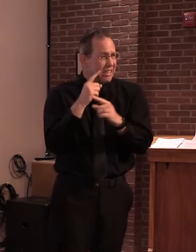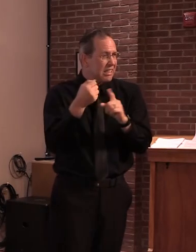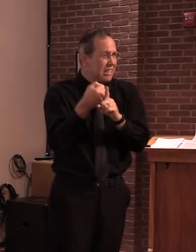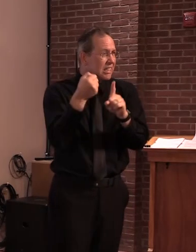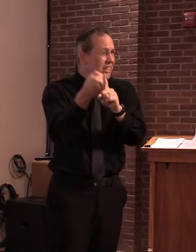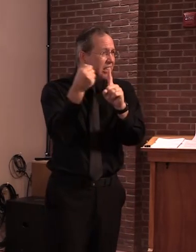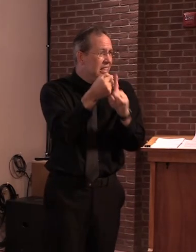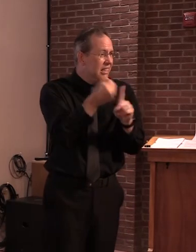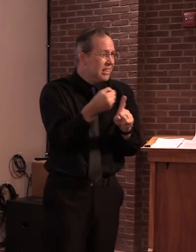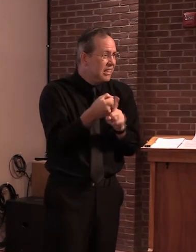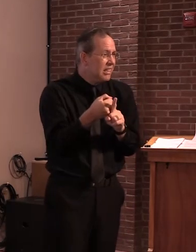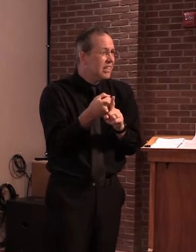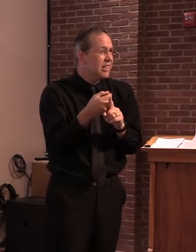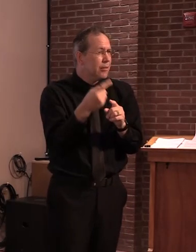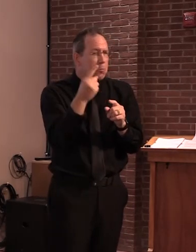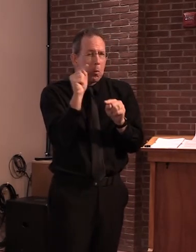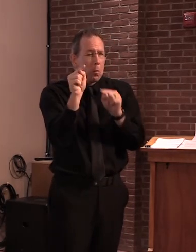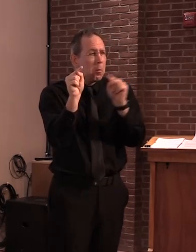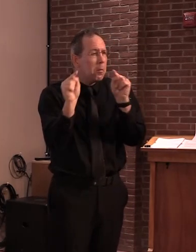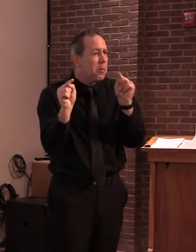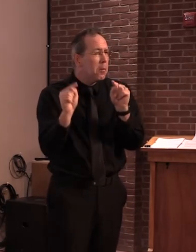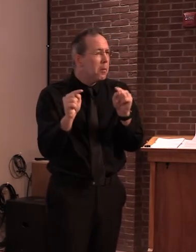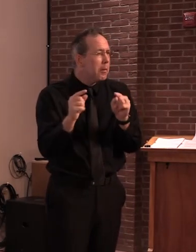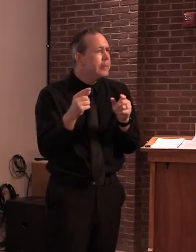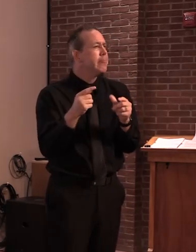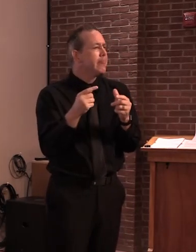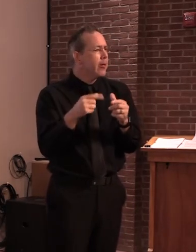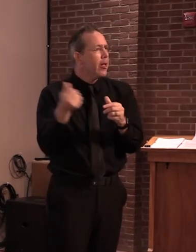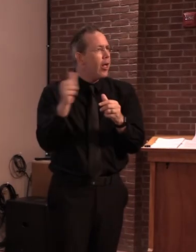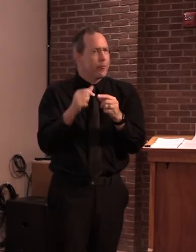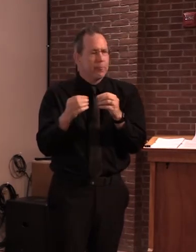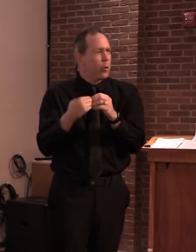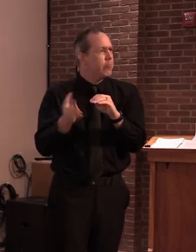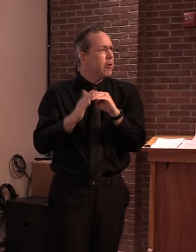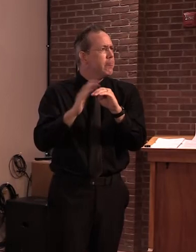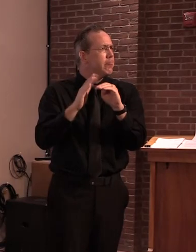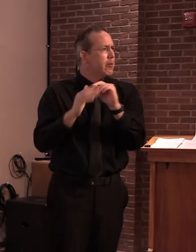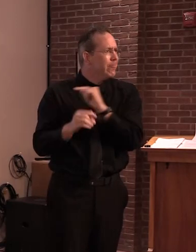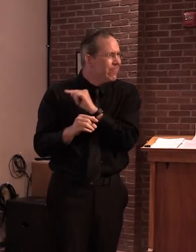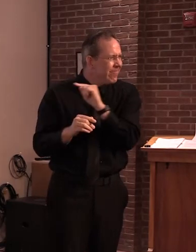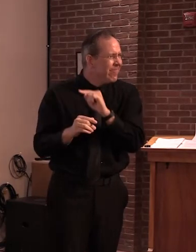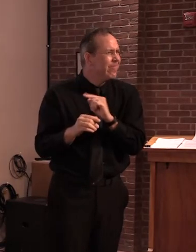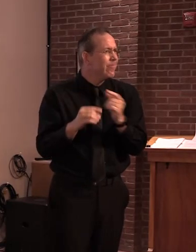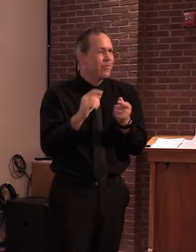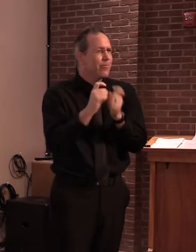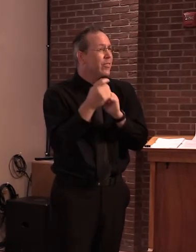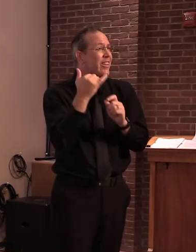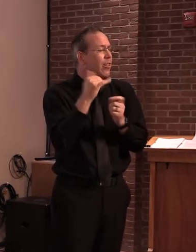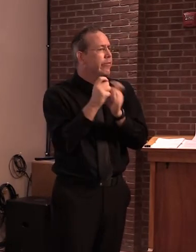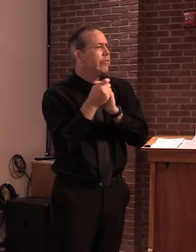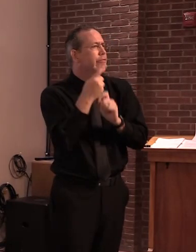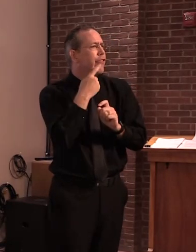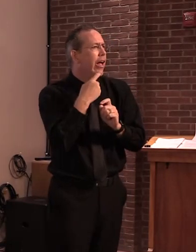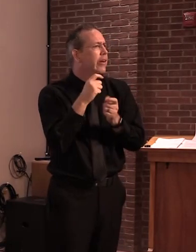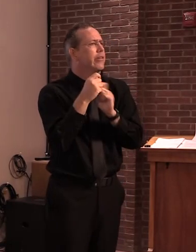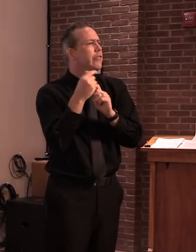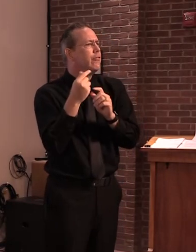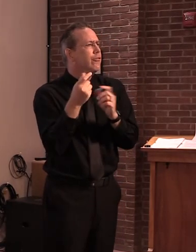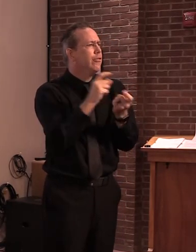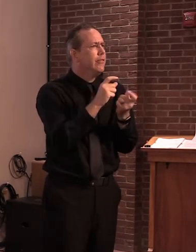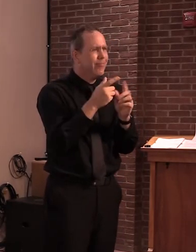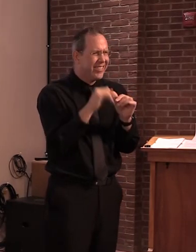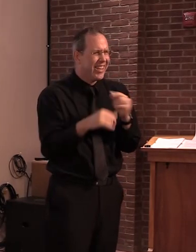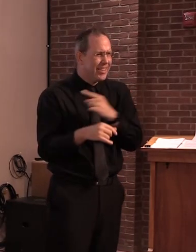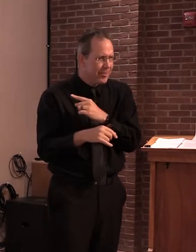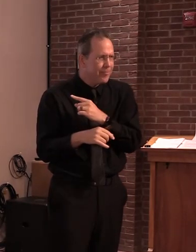improvement moving to green status, while many more counties have worsened, including counties in the Northeast. We